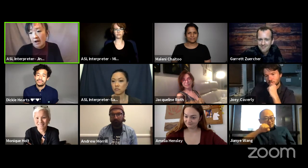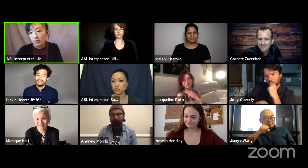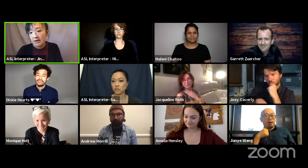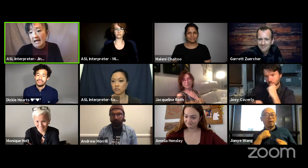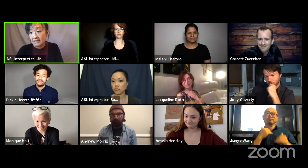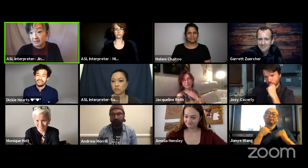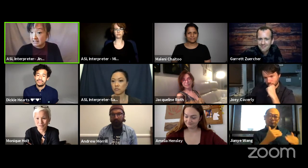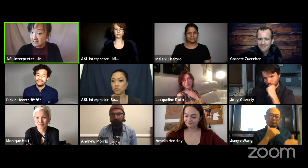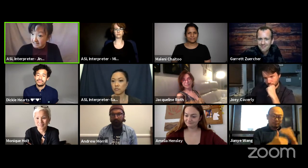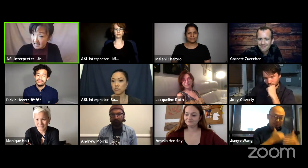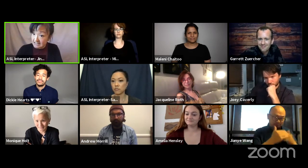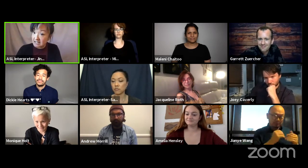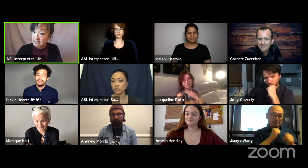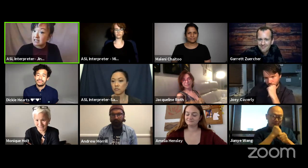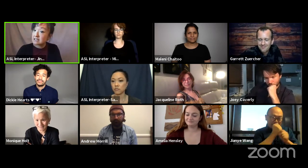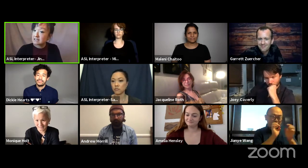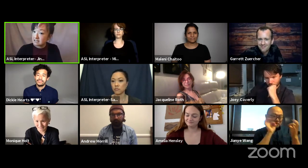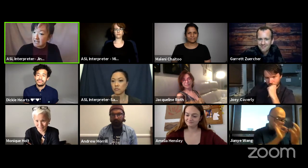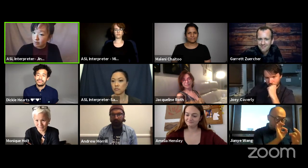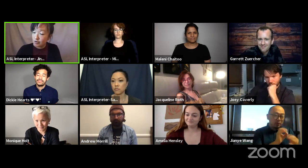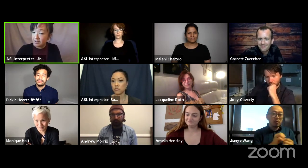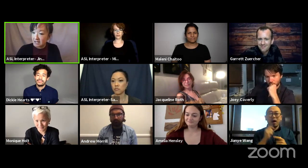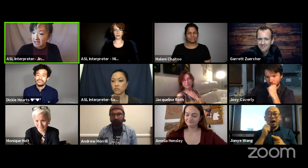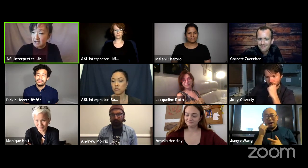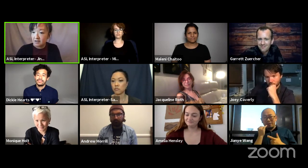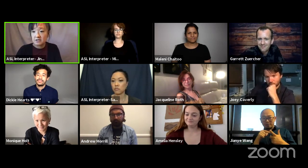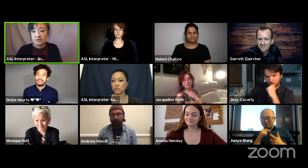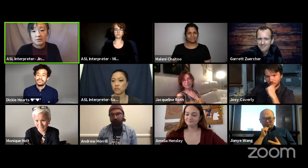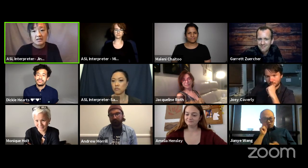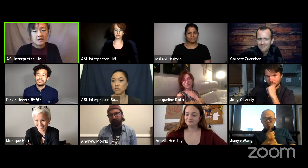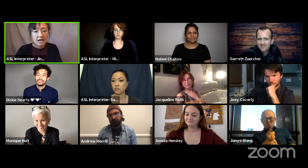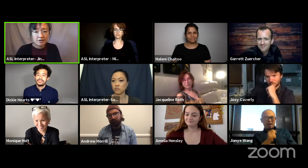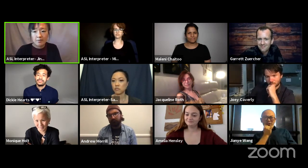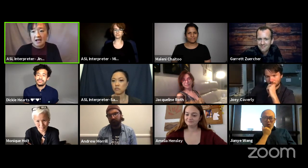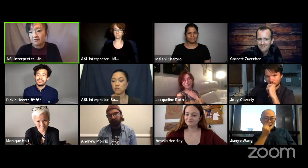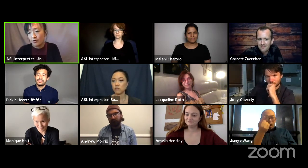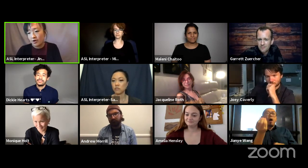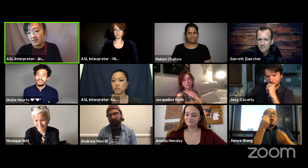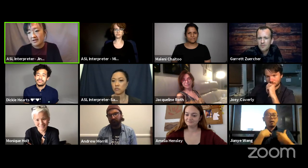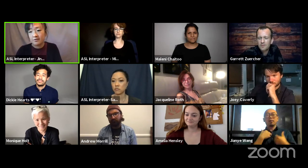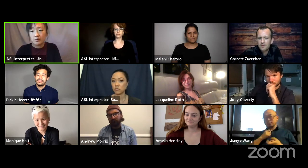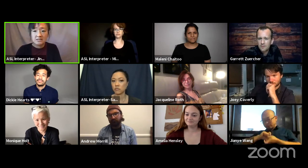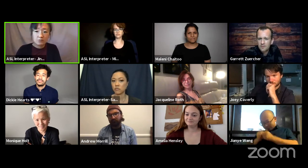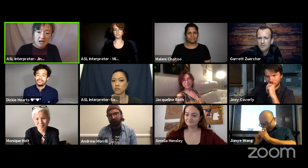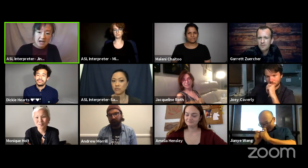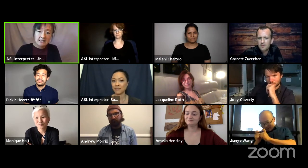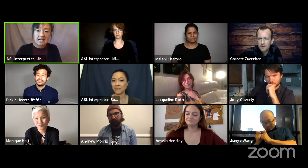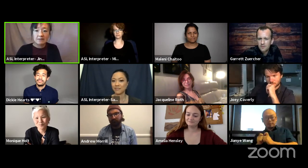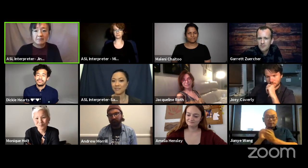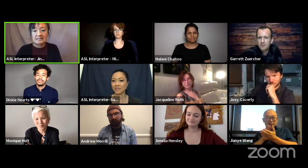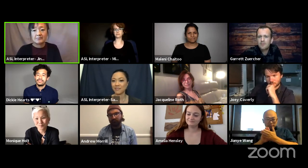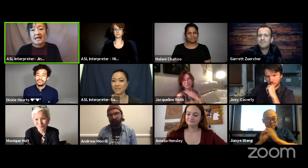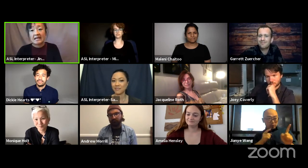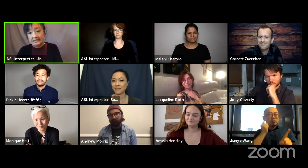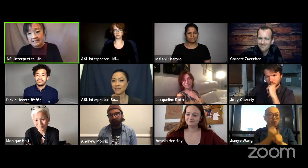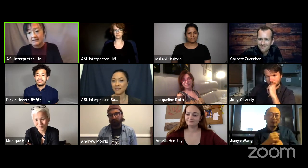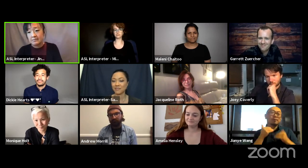would ask, is this the idea? Is this kind of what you're thinking of? And so we'd kind of go back and forth. And if it wasn't right, then I'd make some edits, make